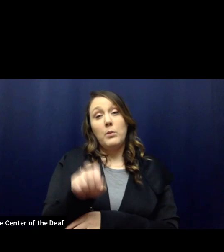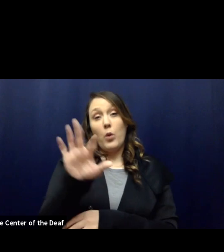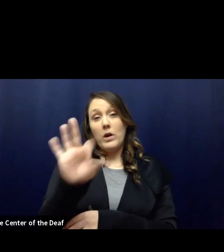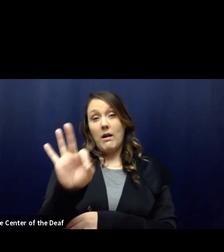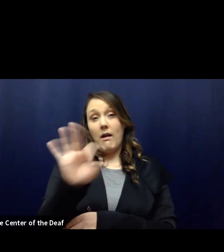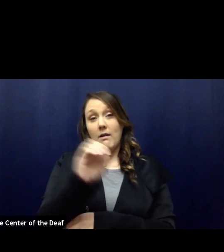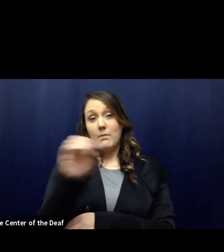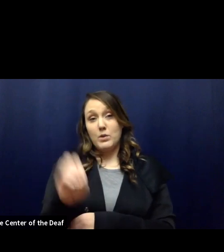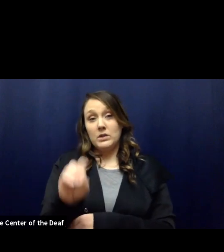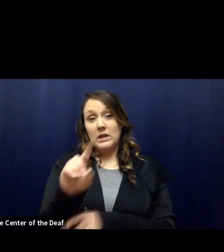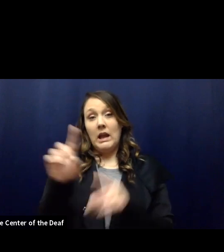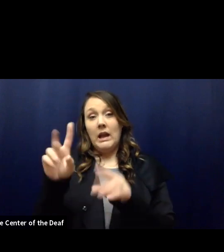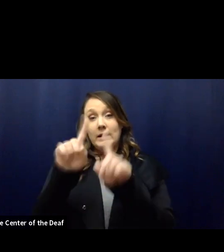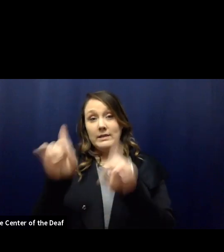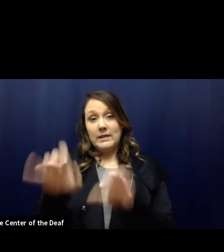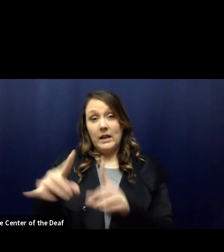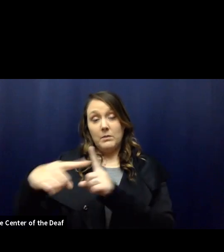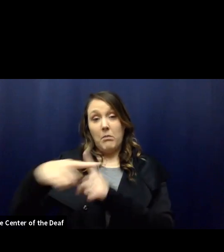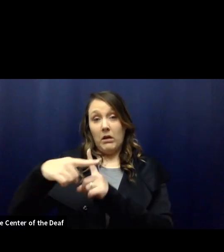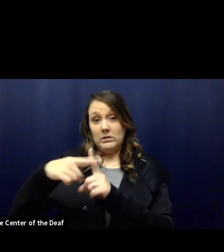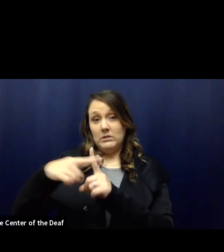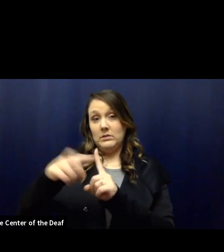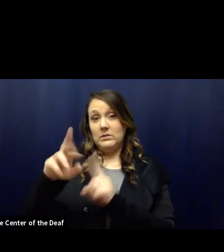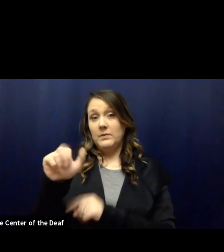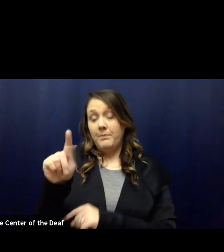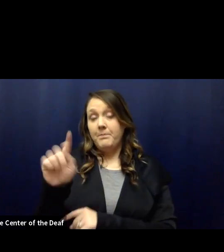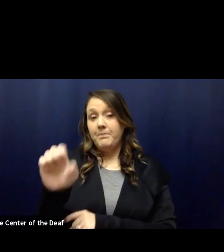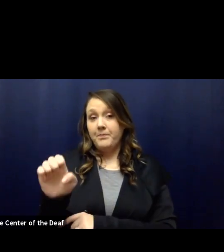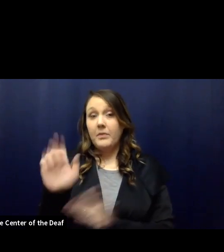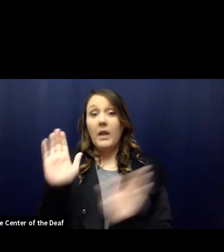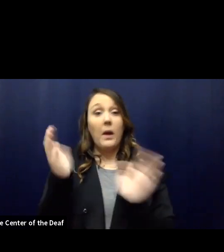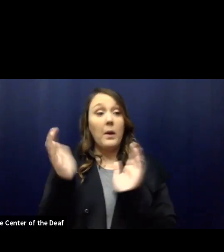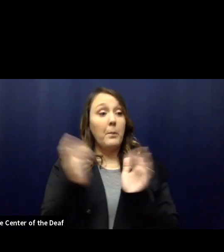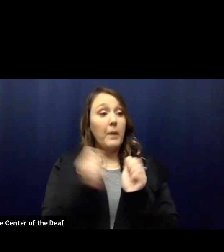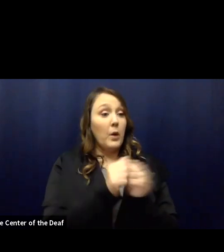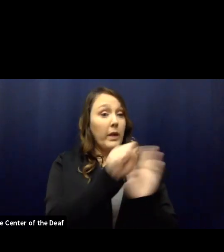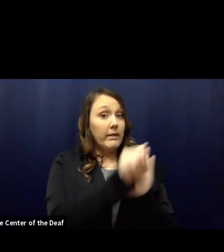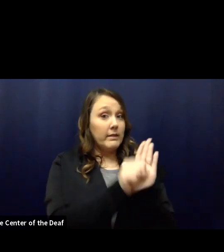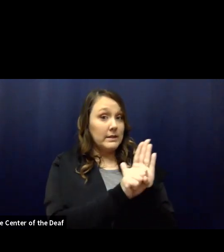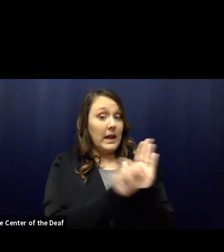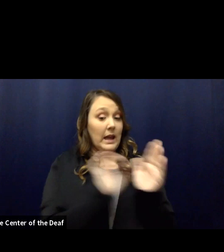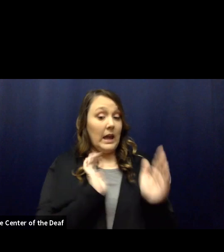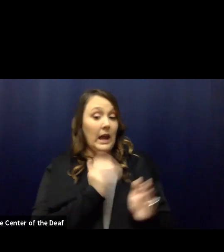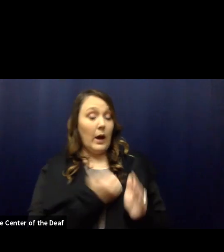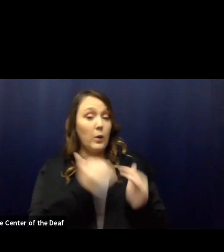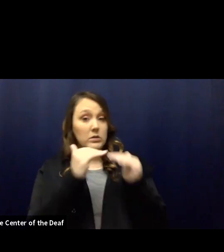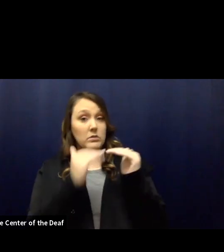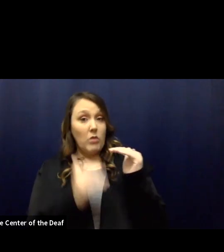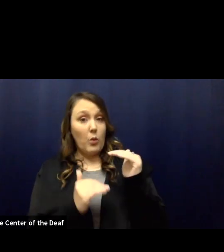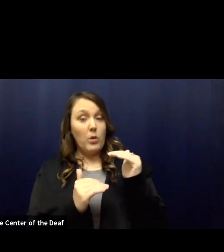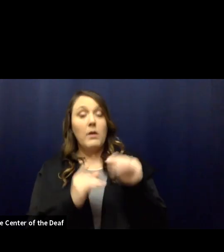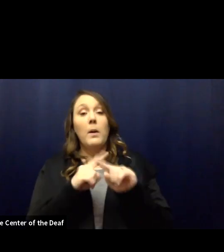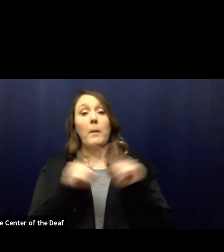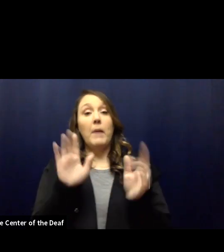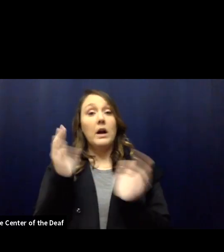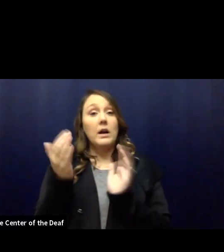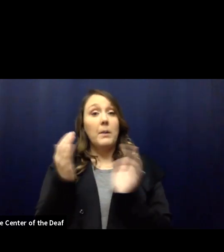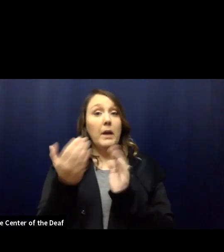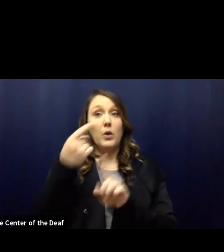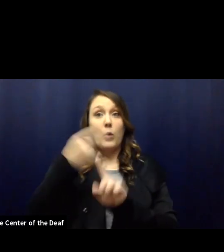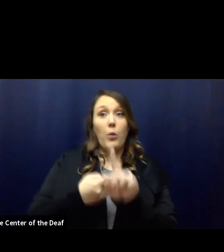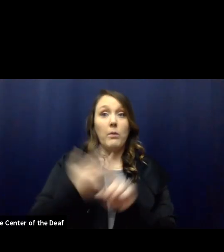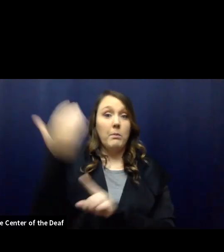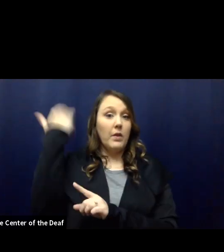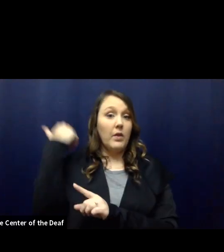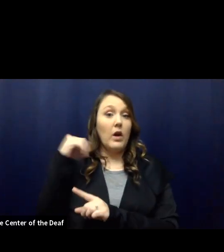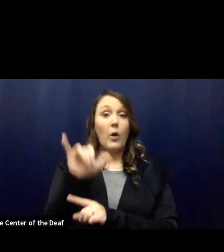3.9% test positivity rate. Now, again, you compare that to the state and that's lower, but compared to where we were just a month ago when I was here, that